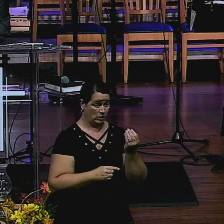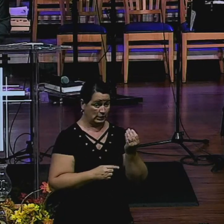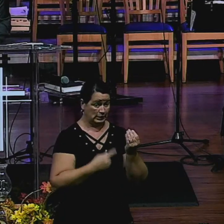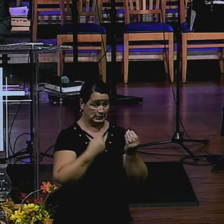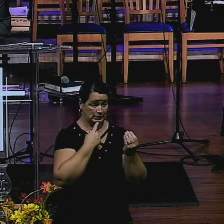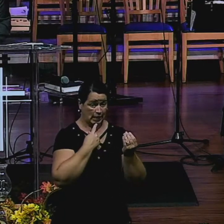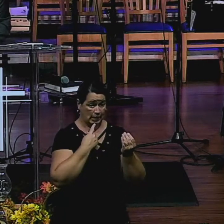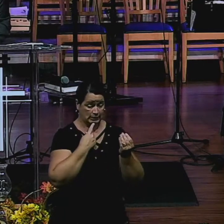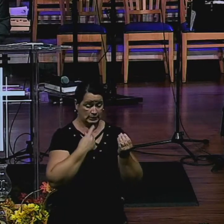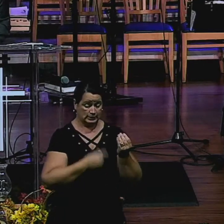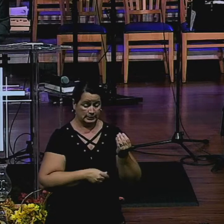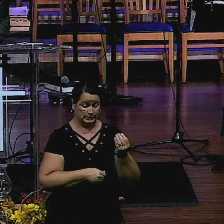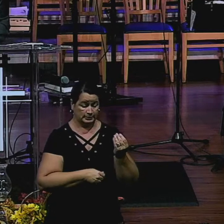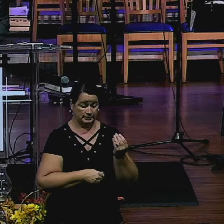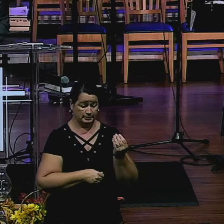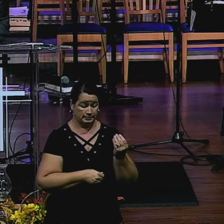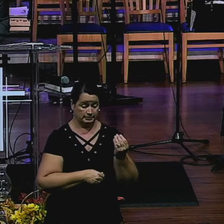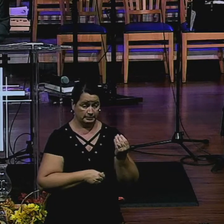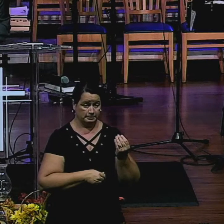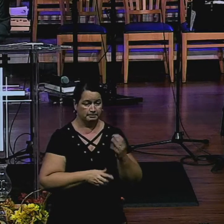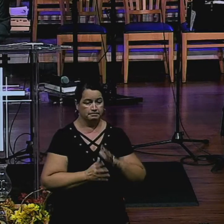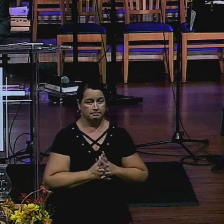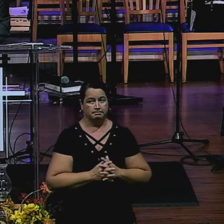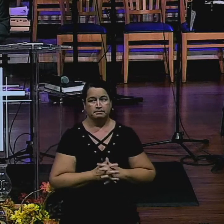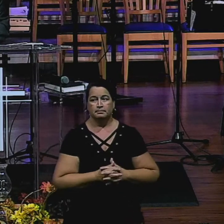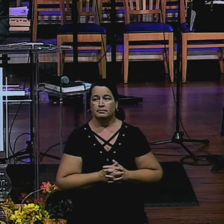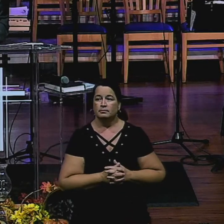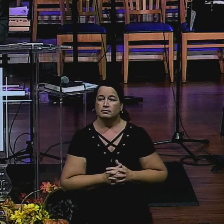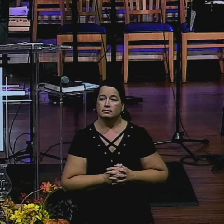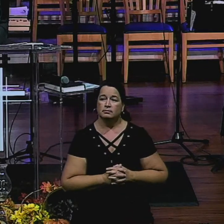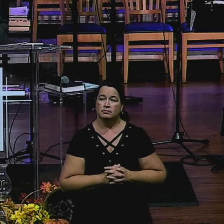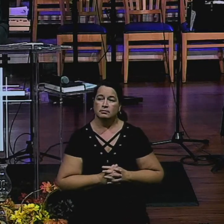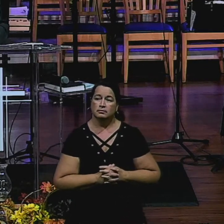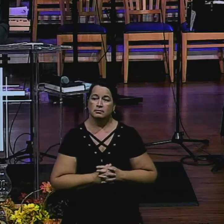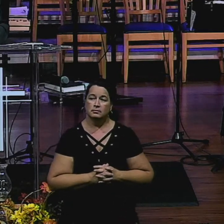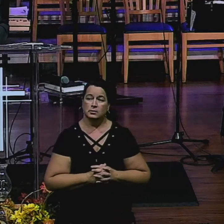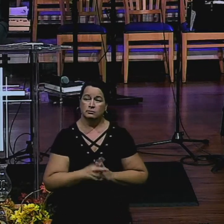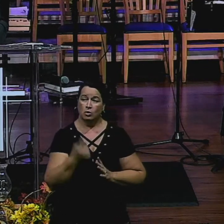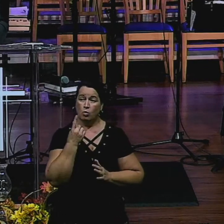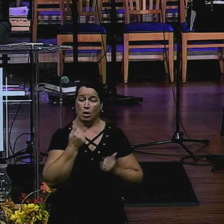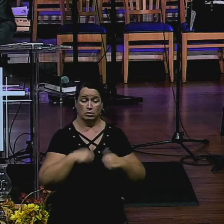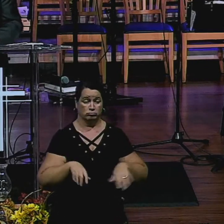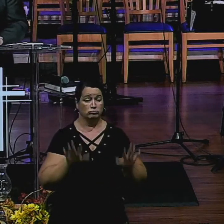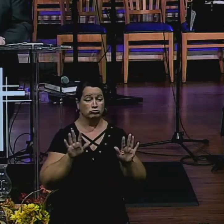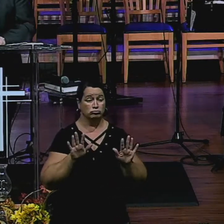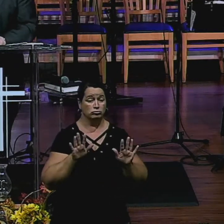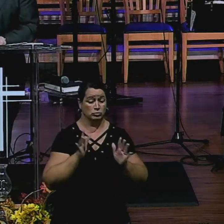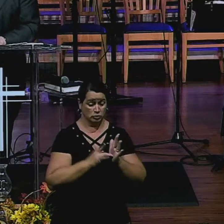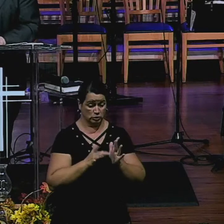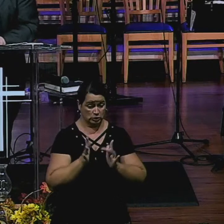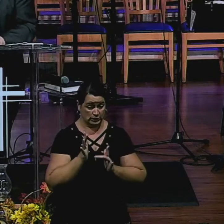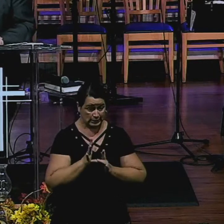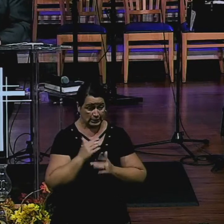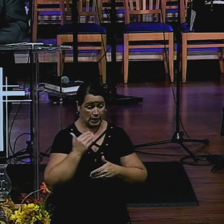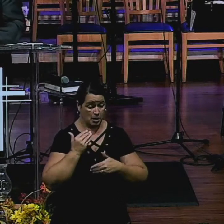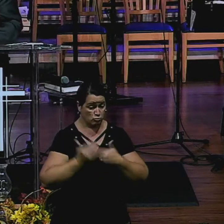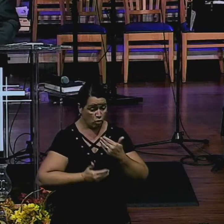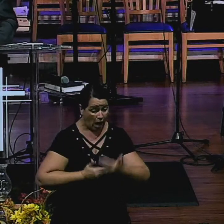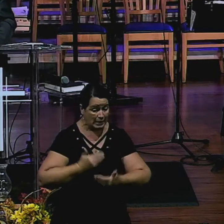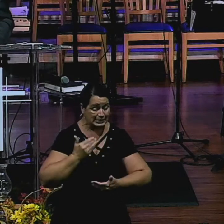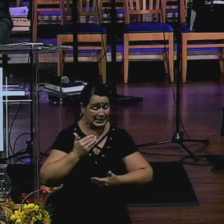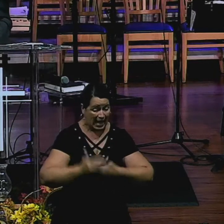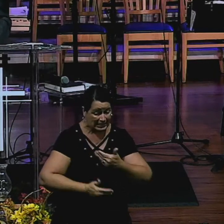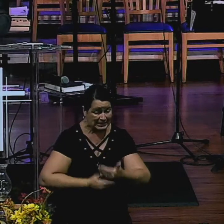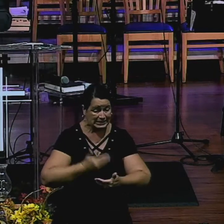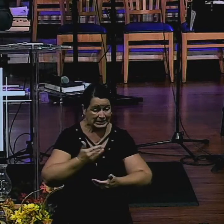text, for by one offering he has perfected forever those who are being sanctified. It's an already